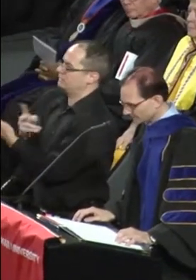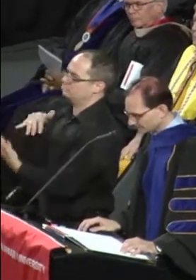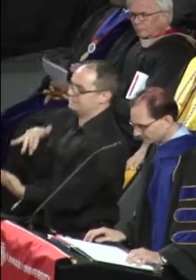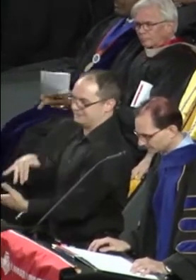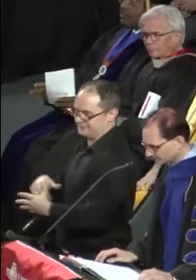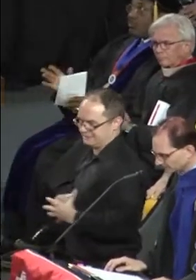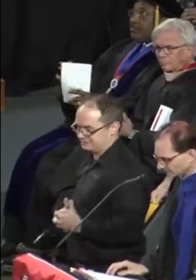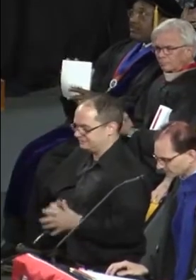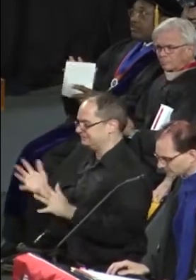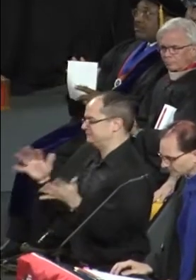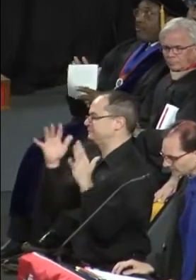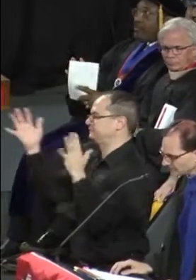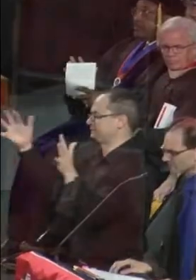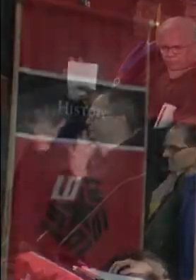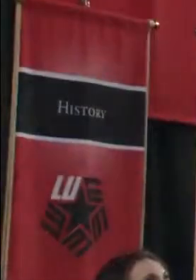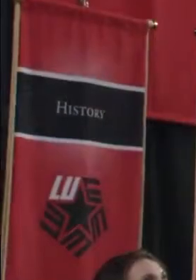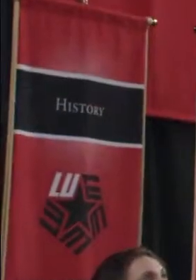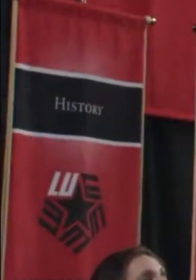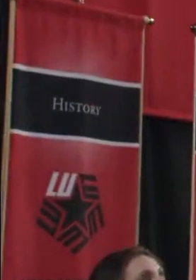Studies.